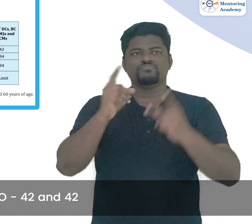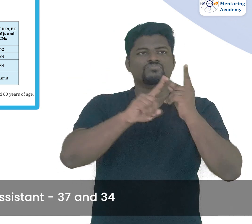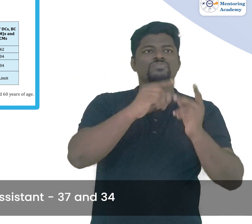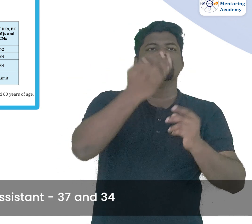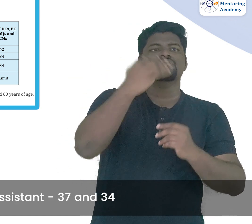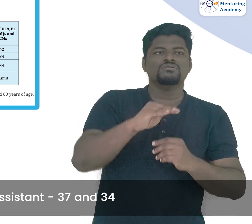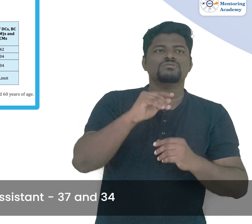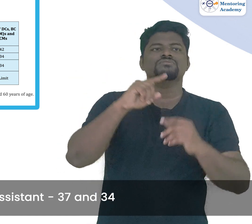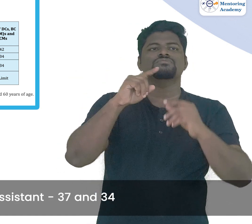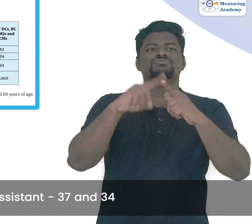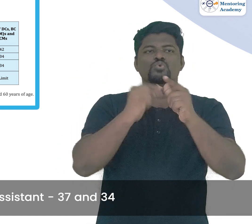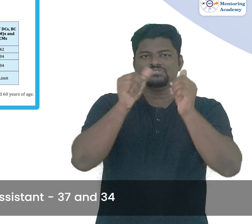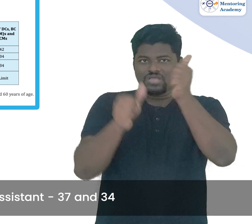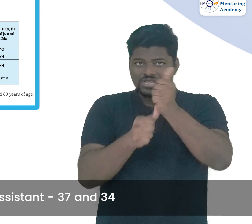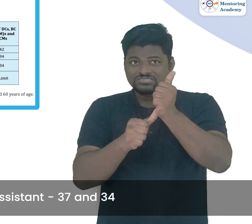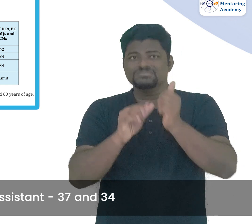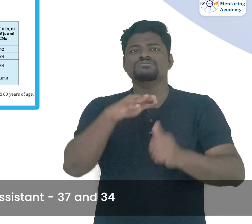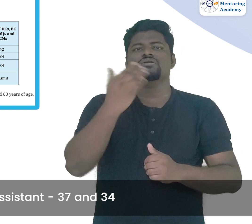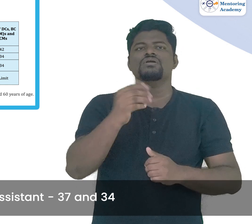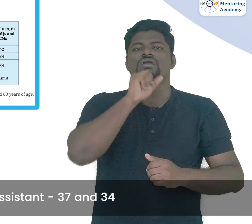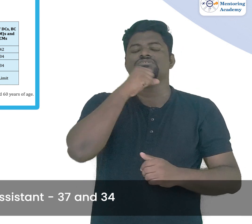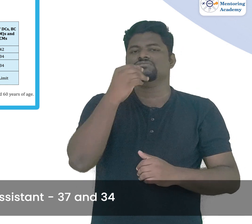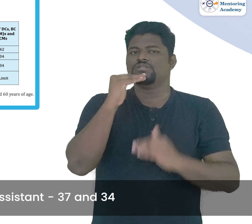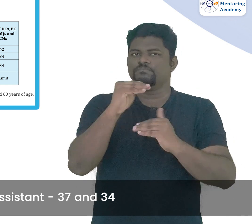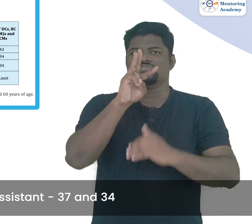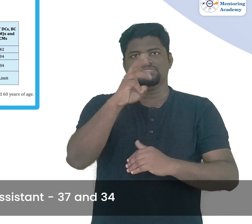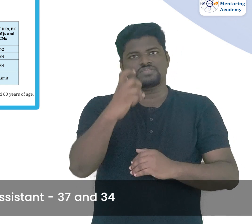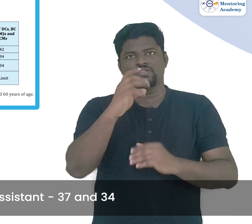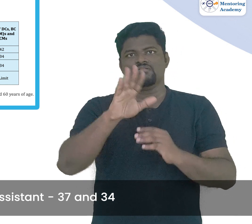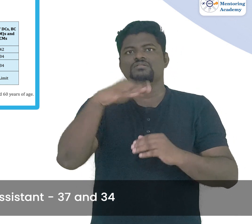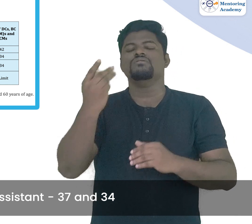2. Junior Assistant 37 and 34.